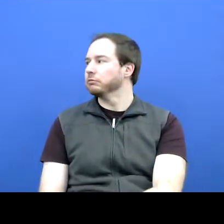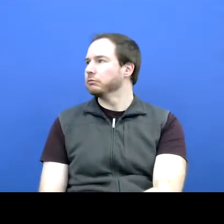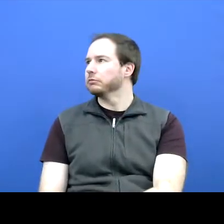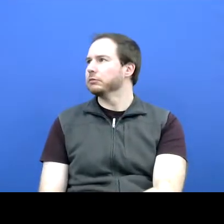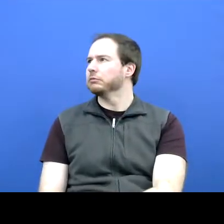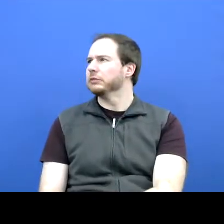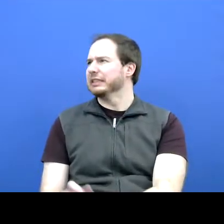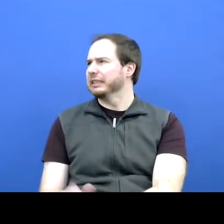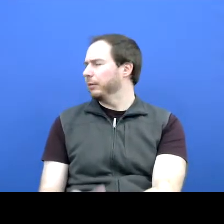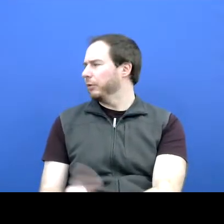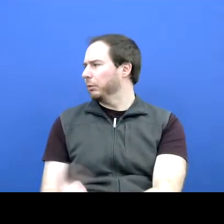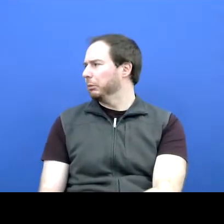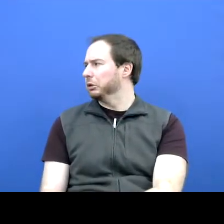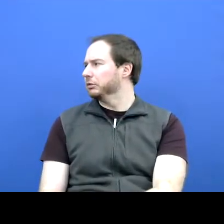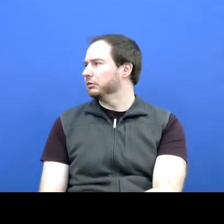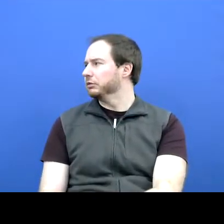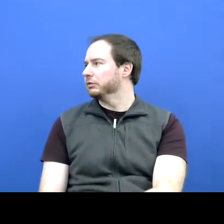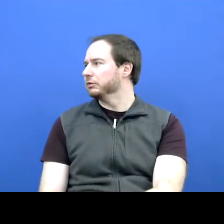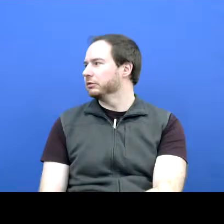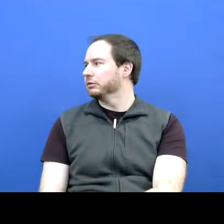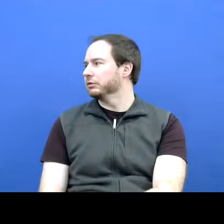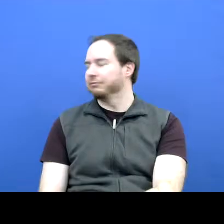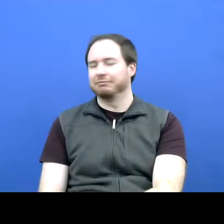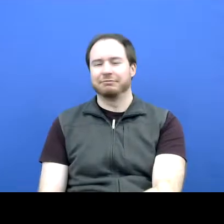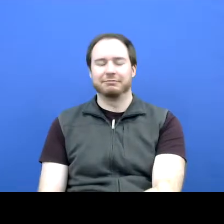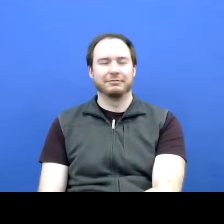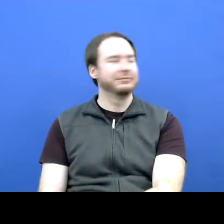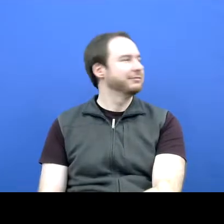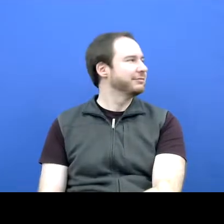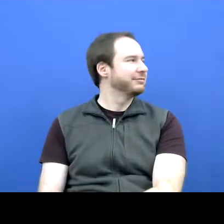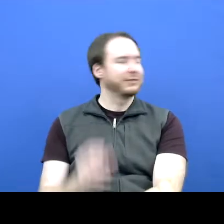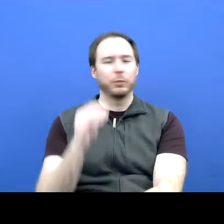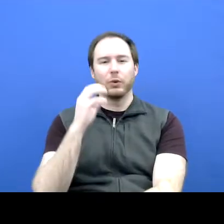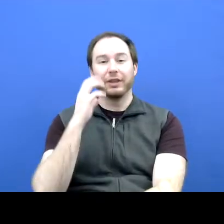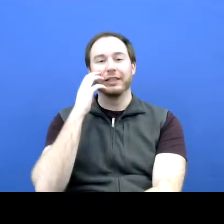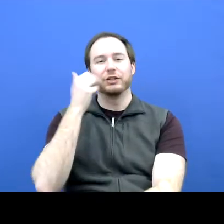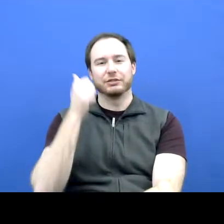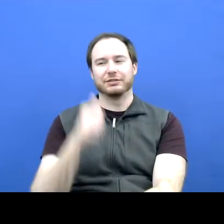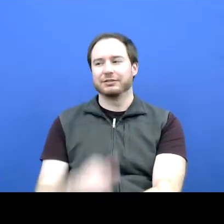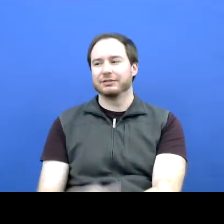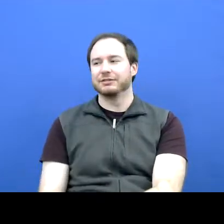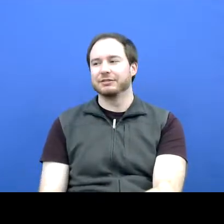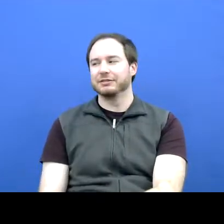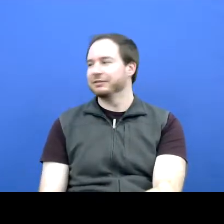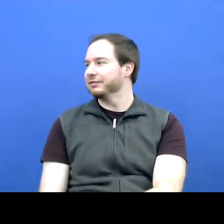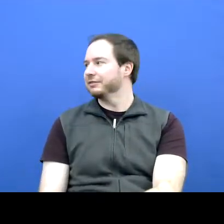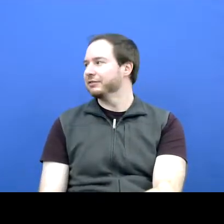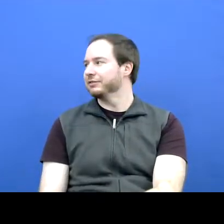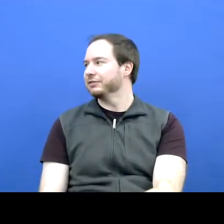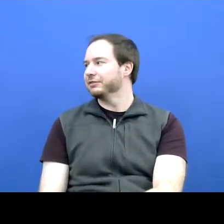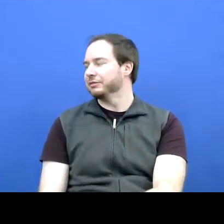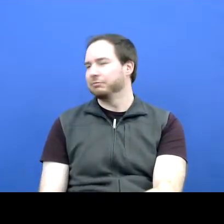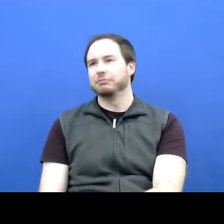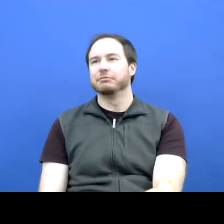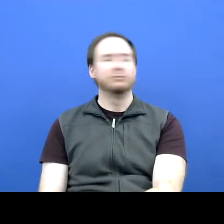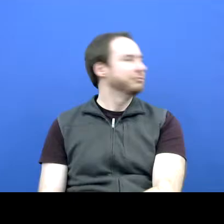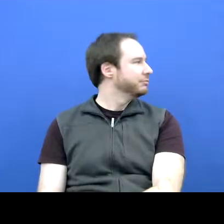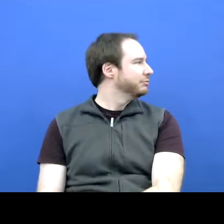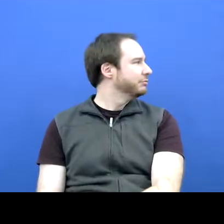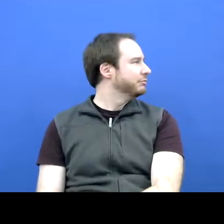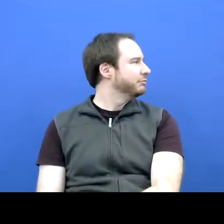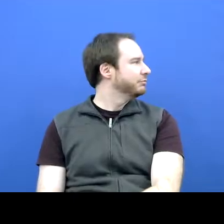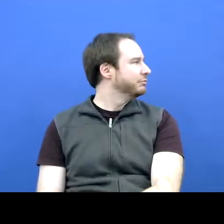guess you guys should have built it, thicker to begin. Next time. Steve, who did you say had